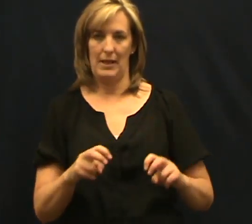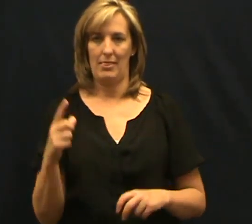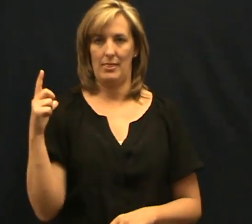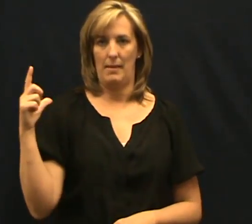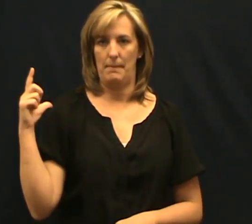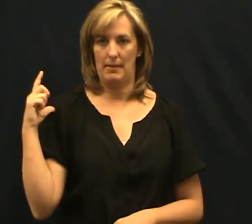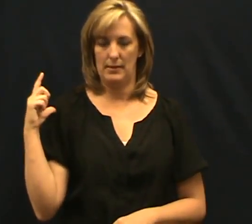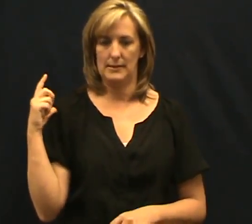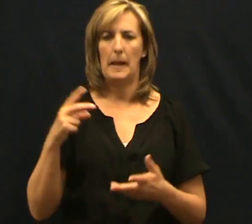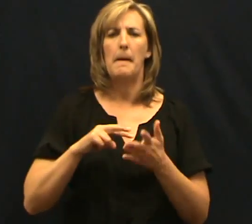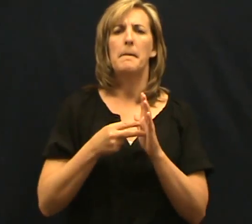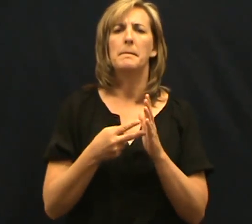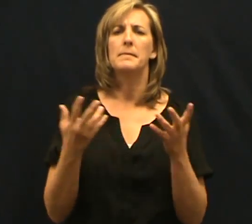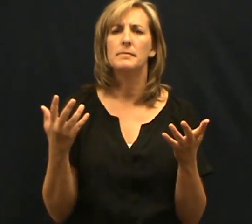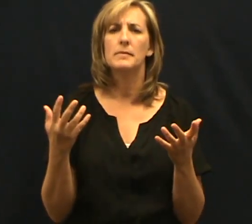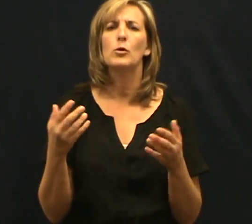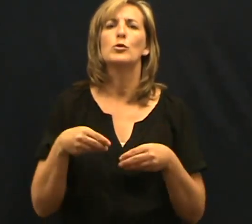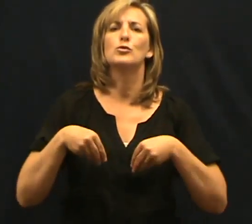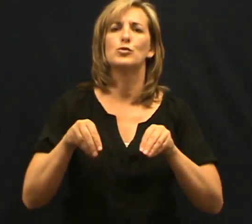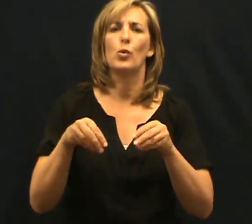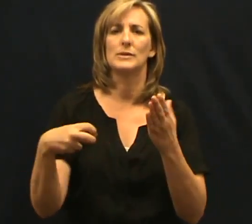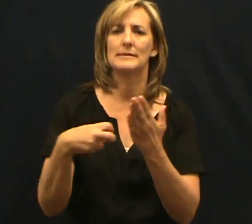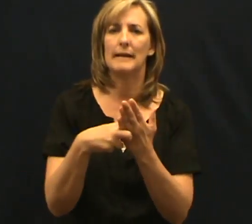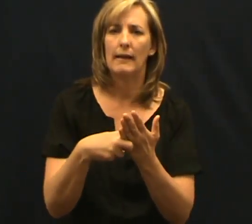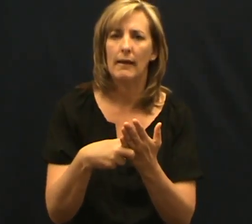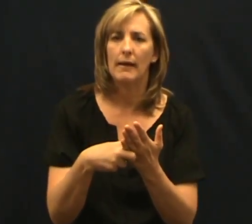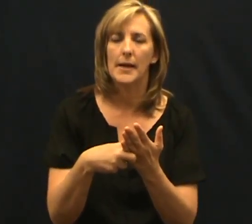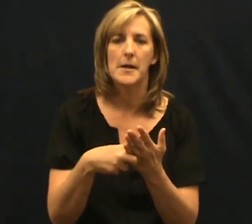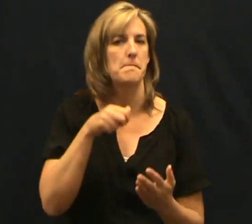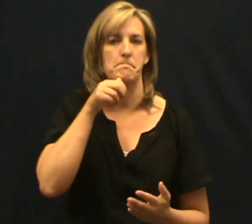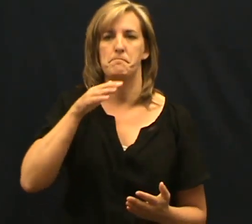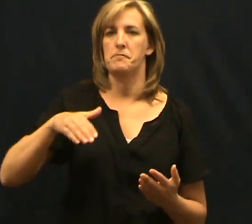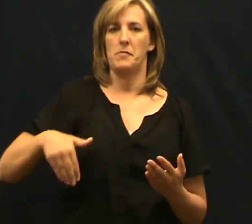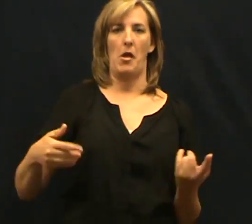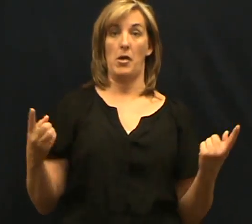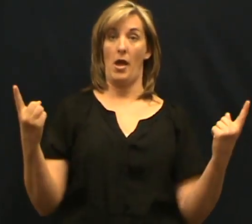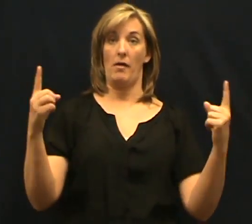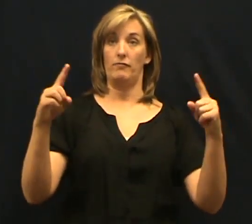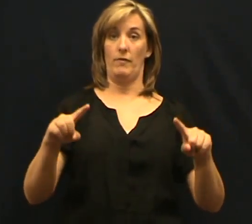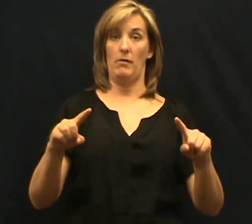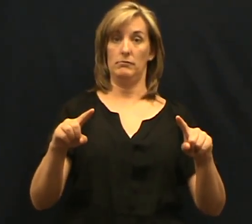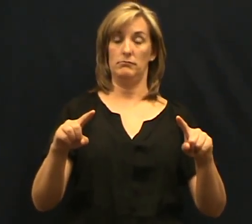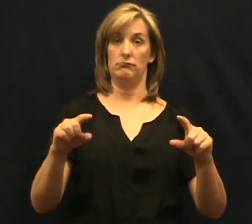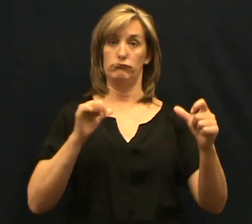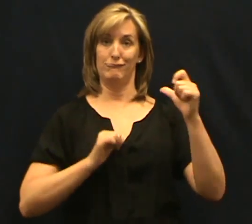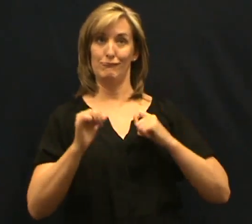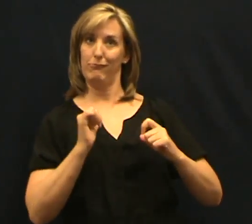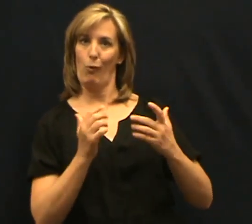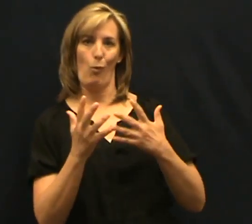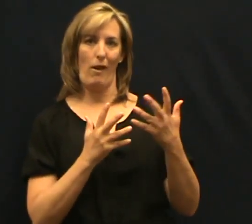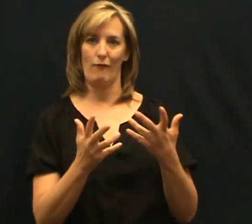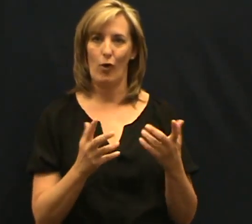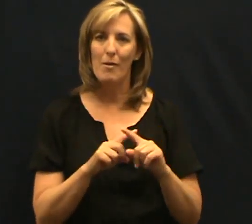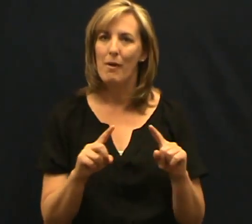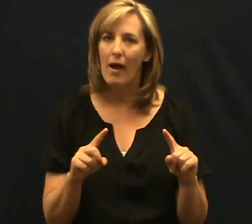sold tickets, but we haven't actually delivered the event yet. When we actually earn that